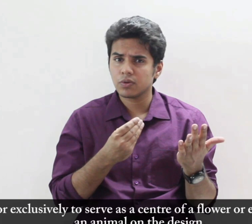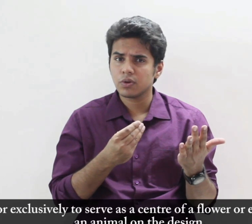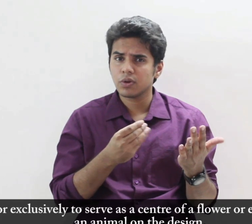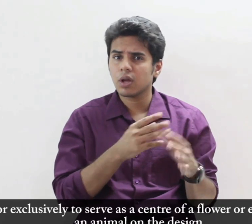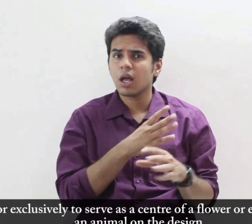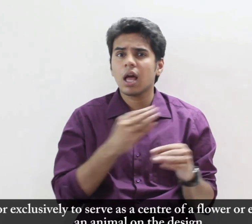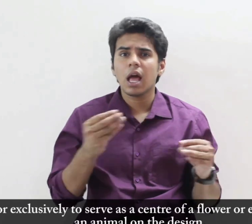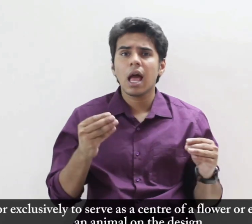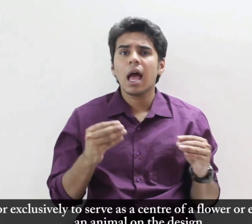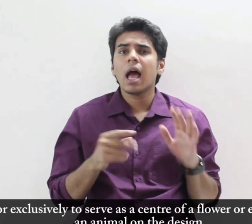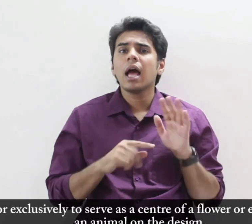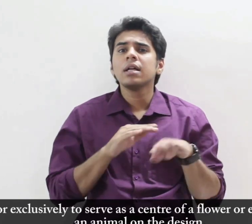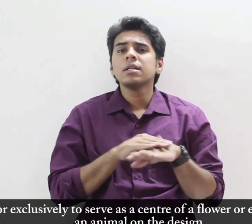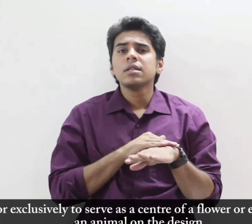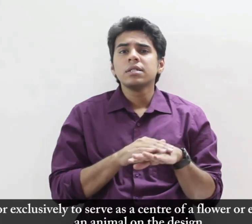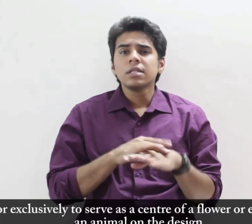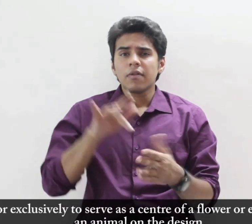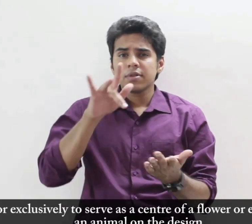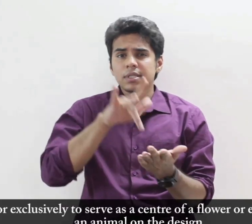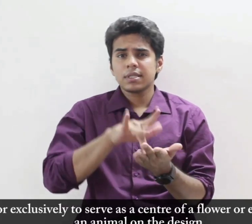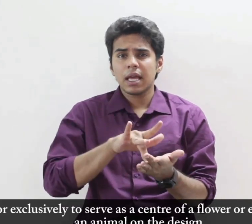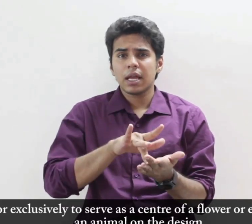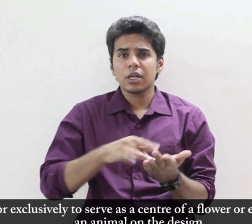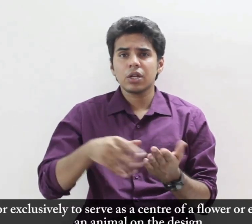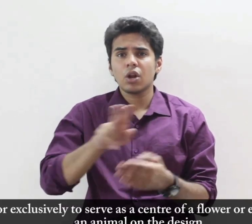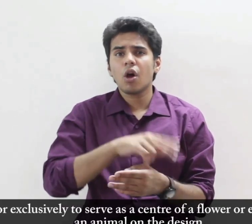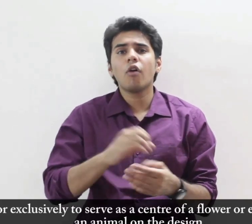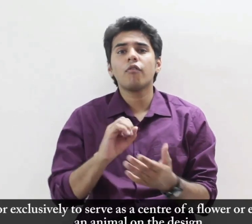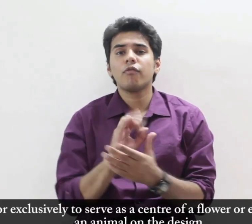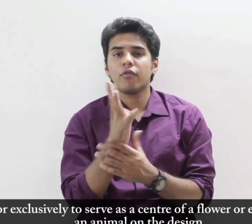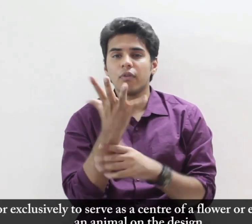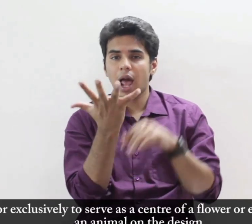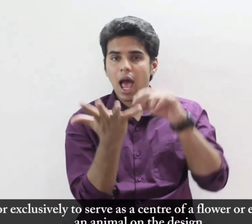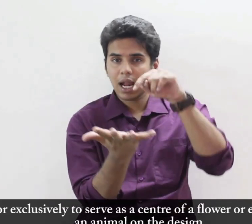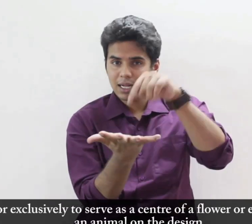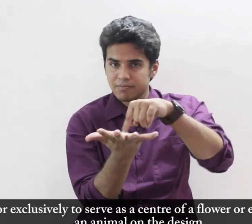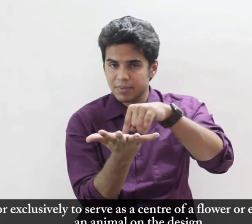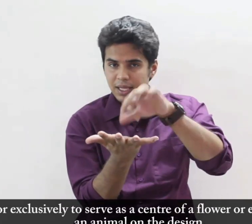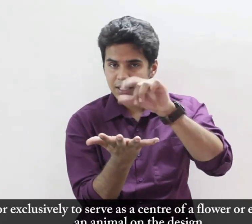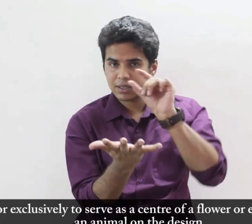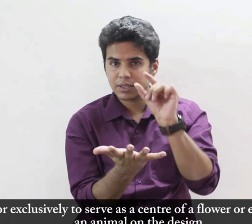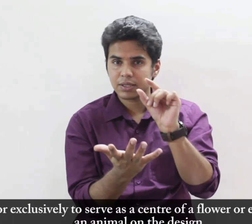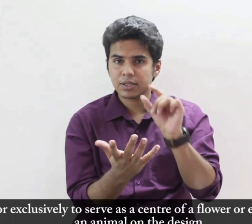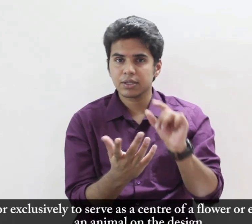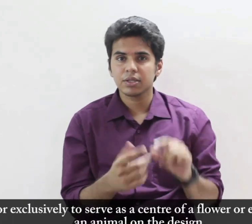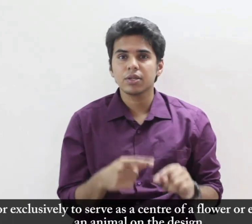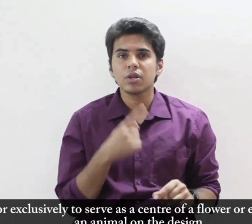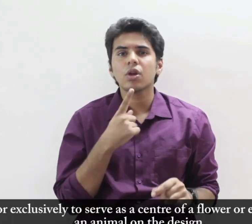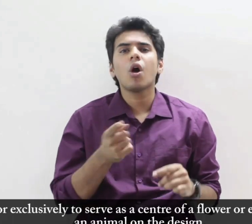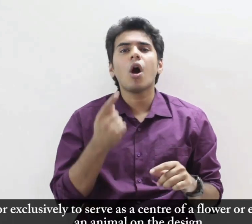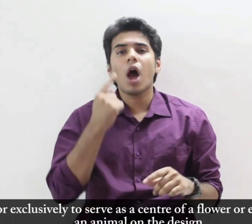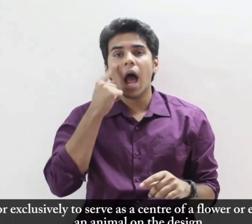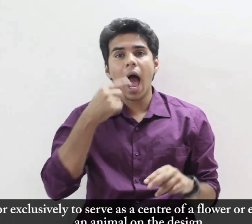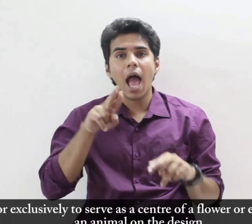or exclusively to serve as a center of a flower or eyes to an animal on the